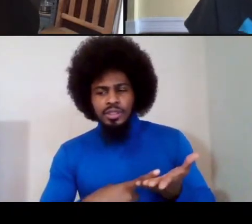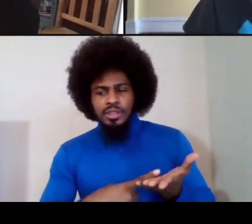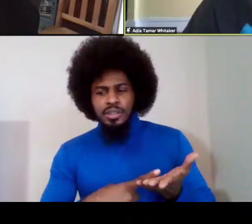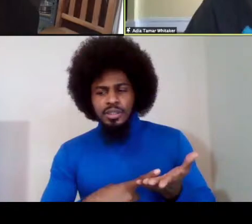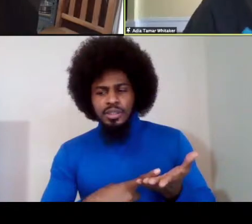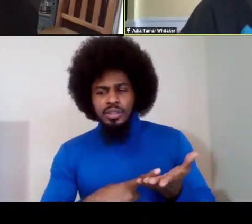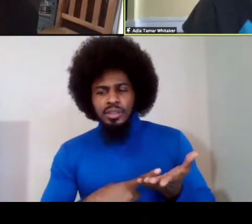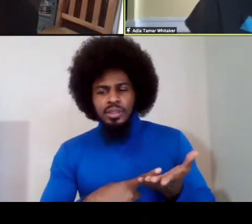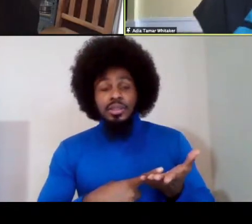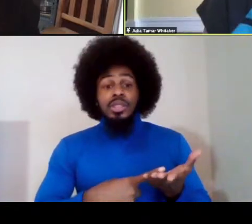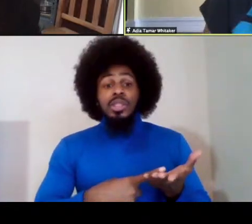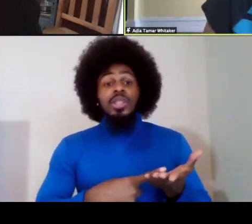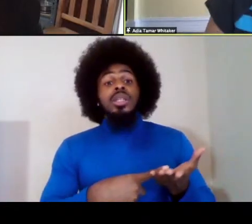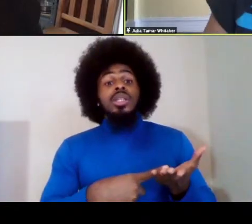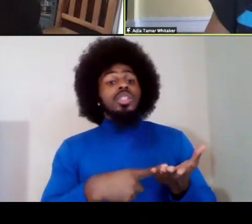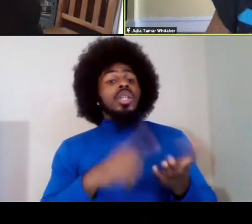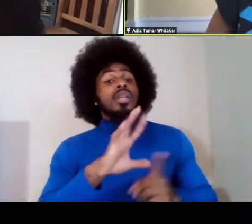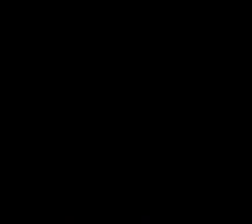kombucha.